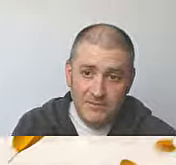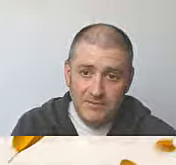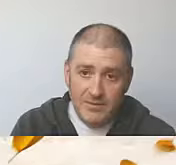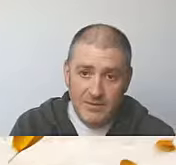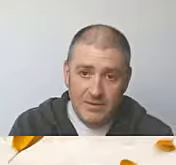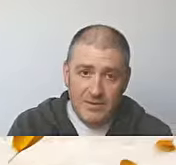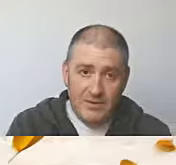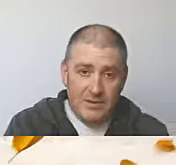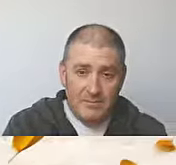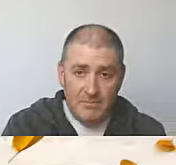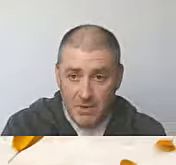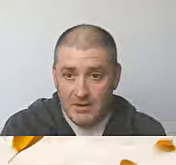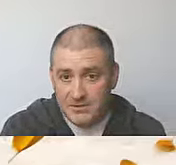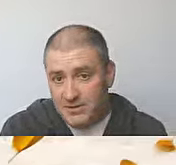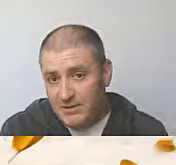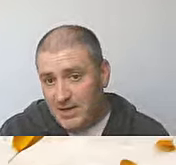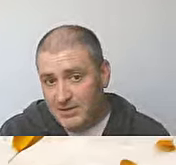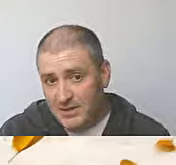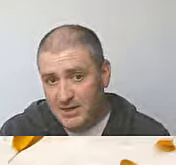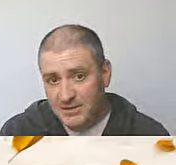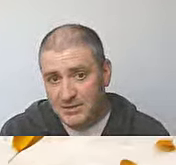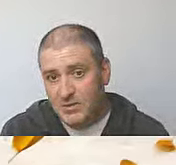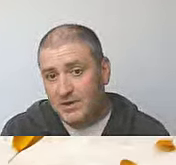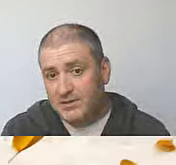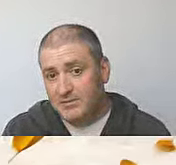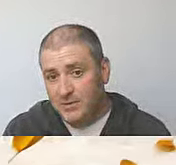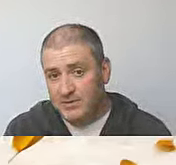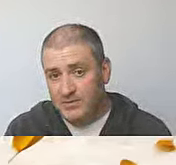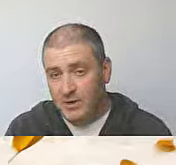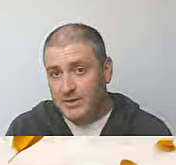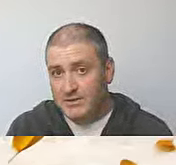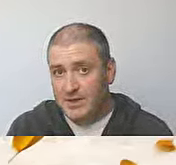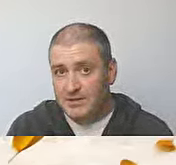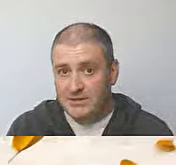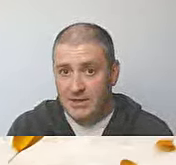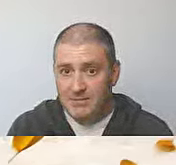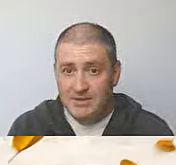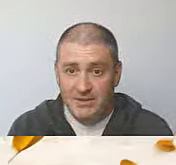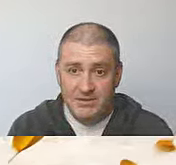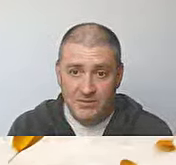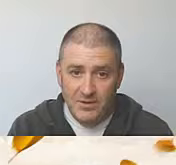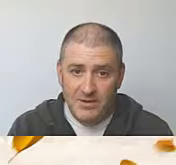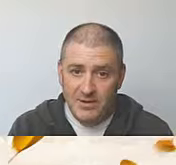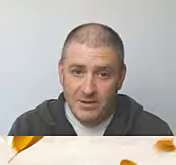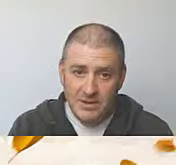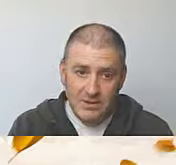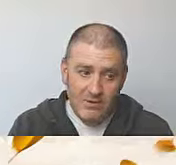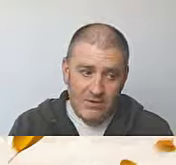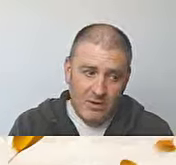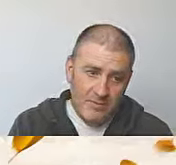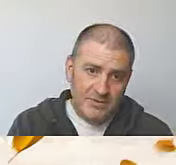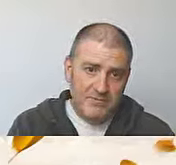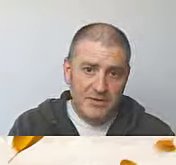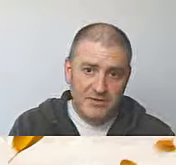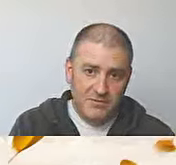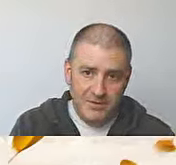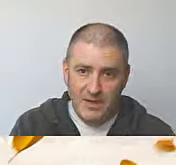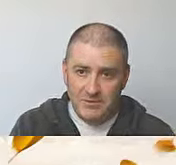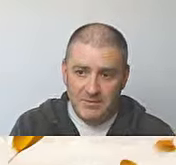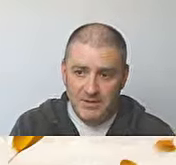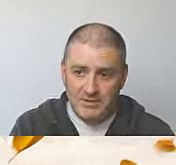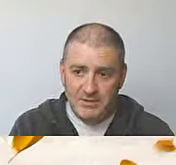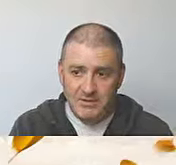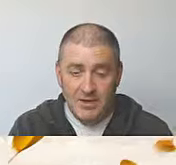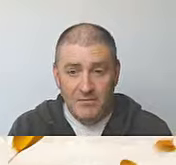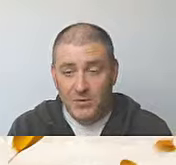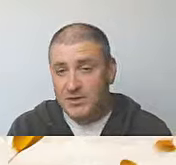2. Milestone actually hitting twice with Ride 6 and particularly Screamer, with a whole bunch of things from game